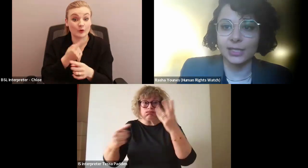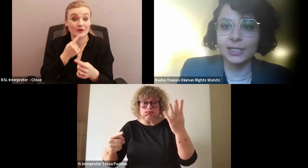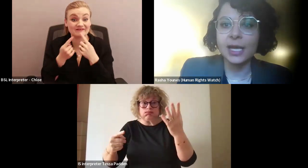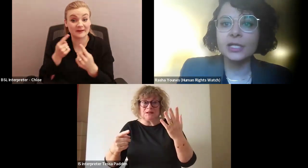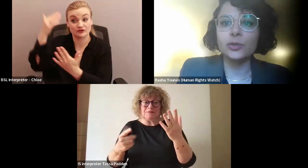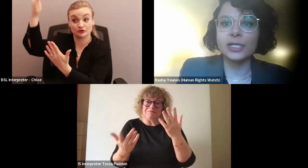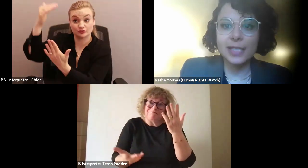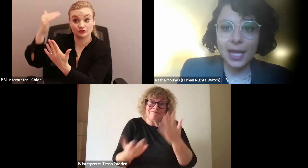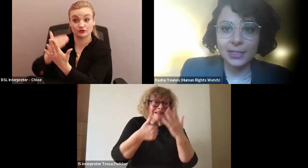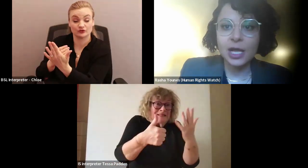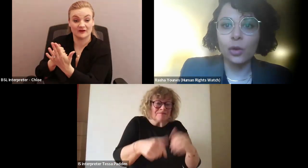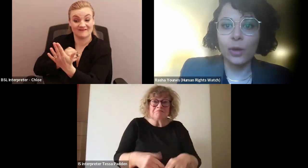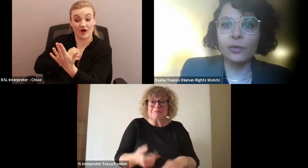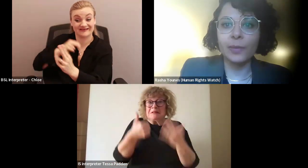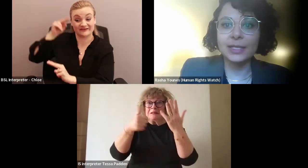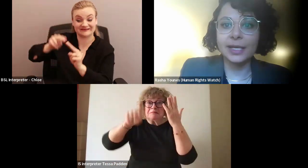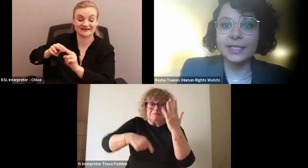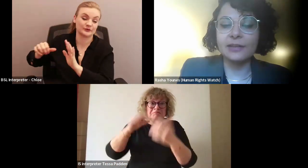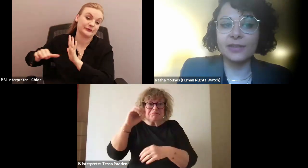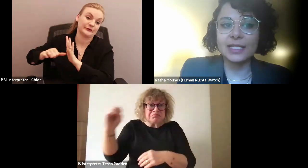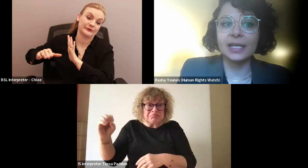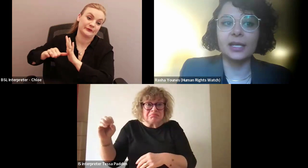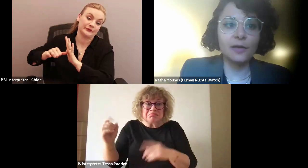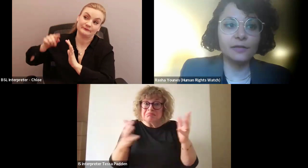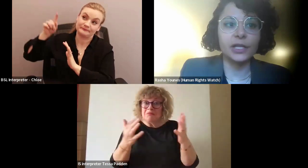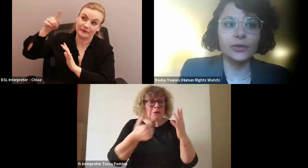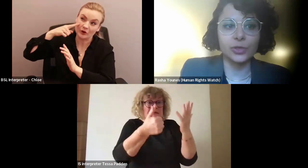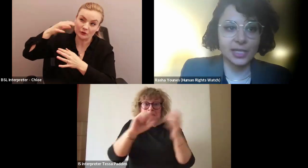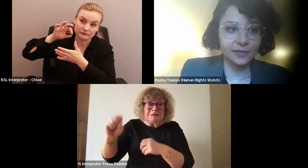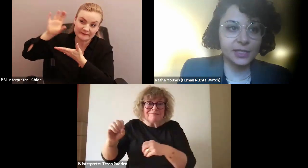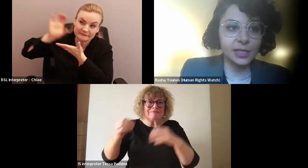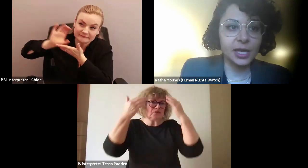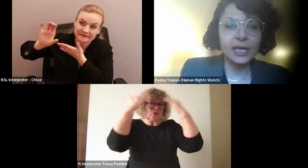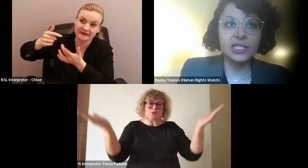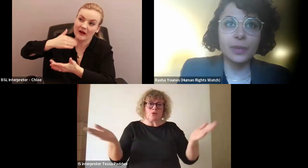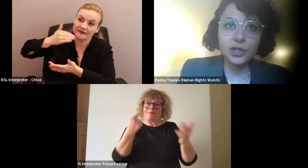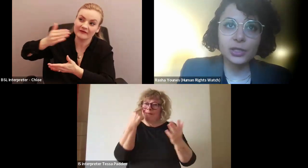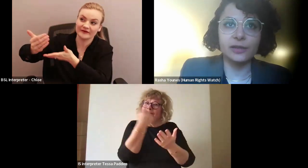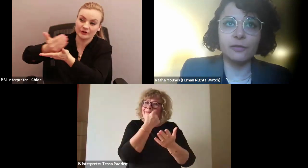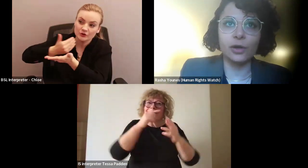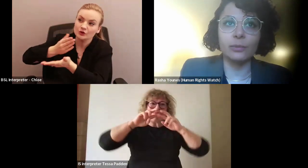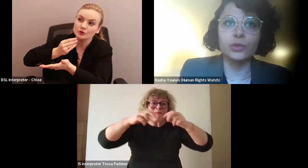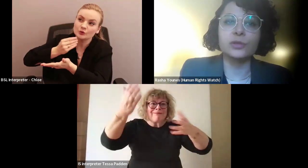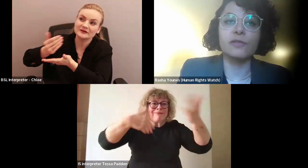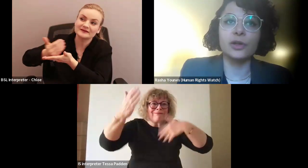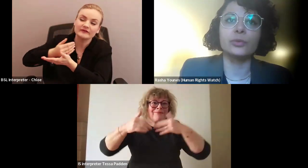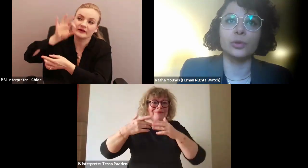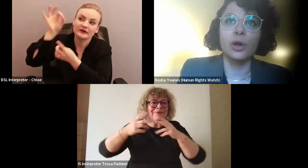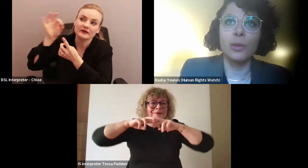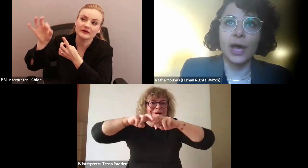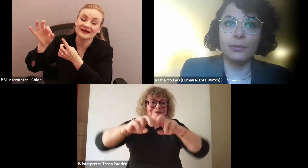difficult for us to assess whether Meta is investing enough in user safety, especially for the